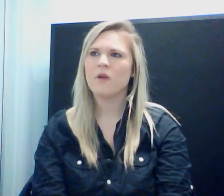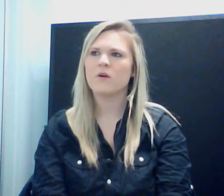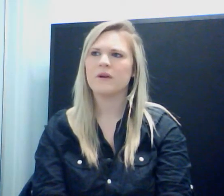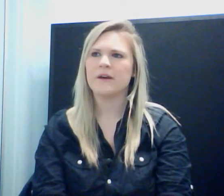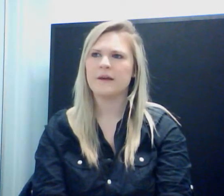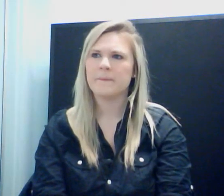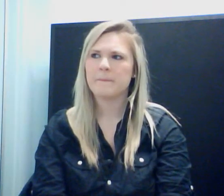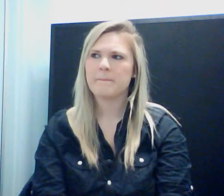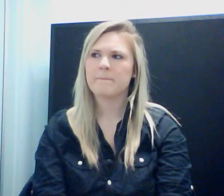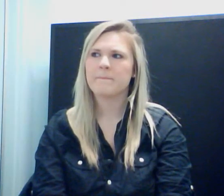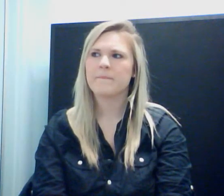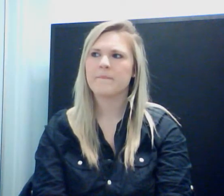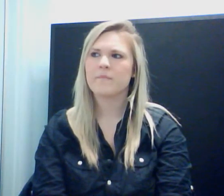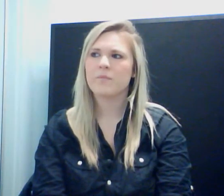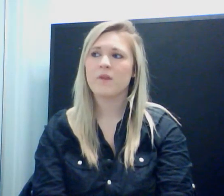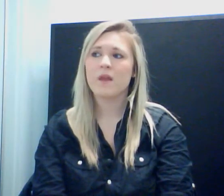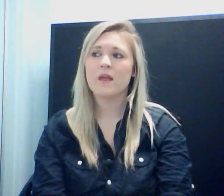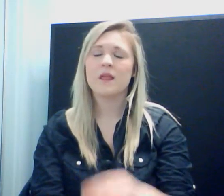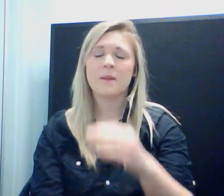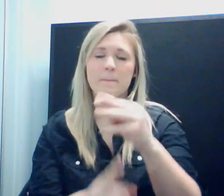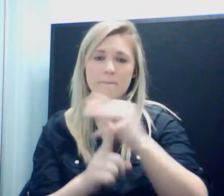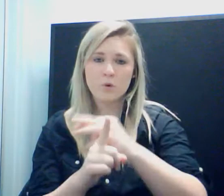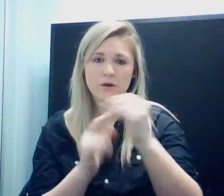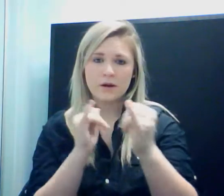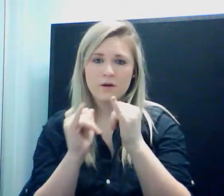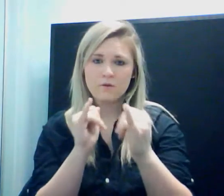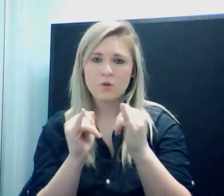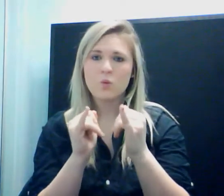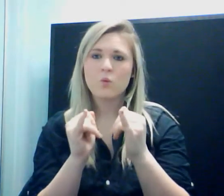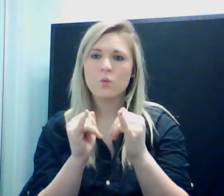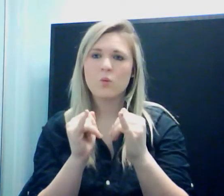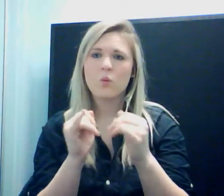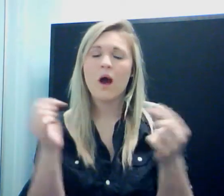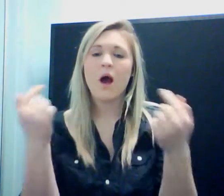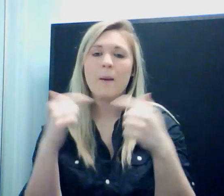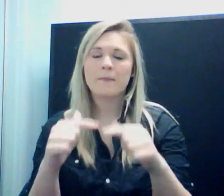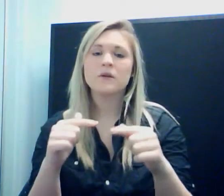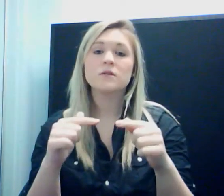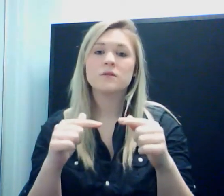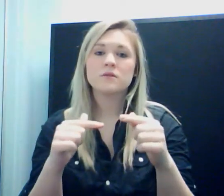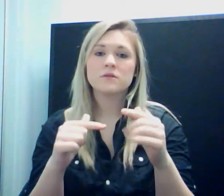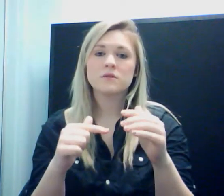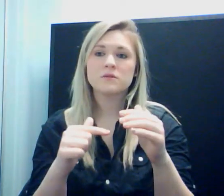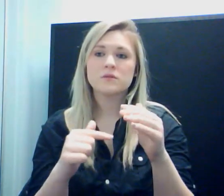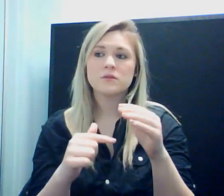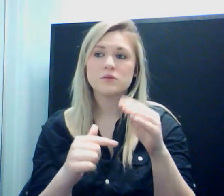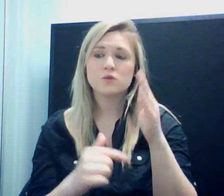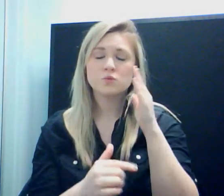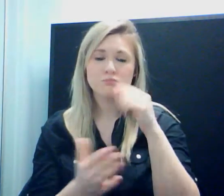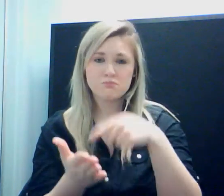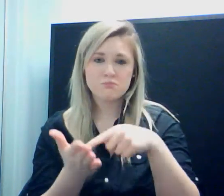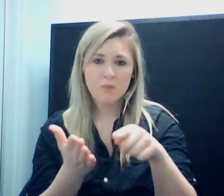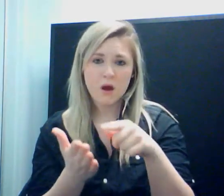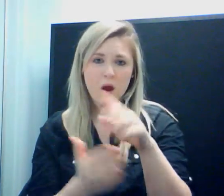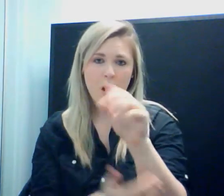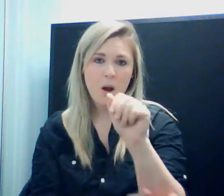And with that mortgage interview, several things will occur. You will pay for an appraisal, which will take 2 to 3 weeks to get the